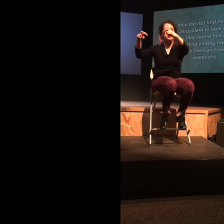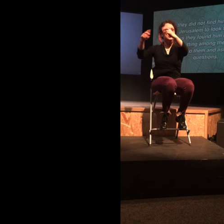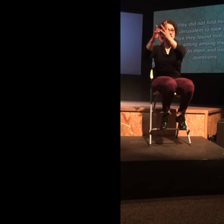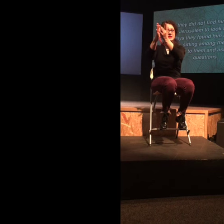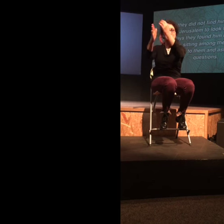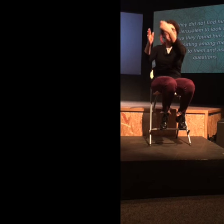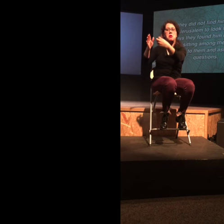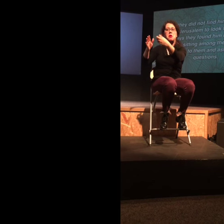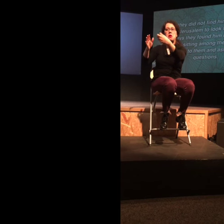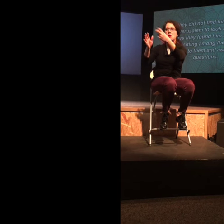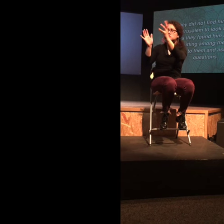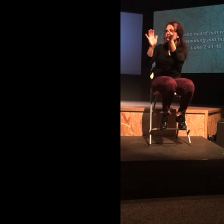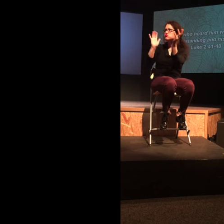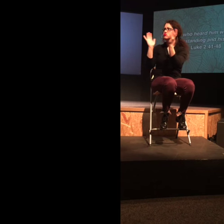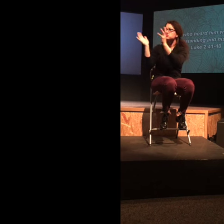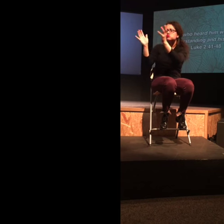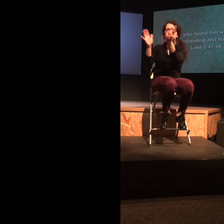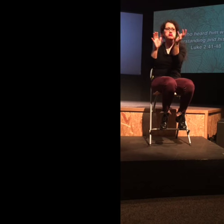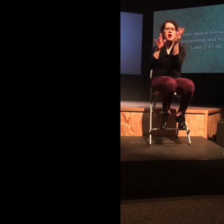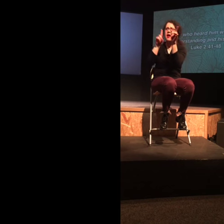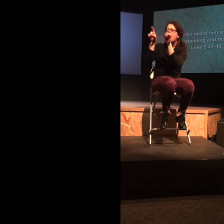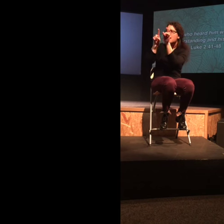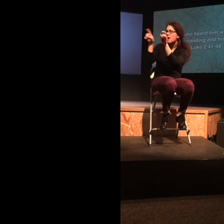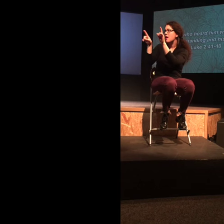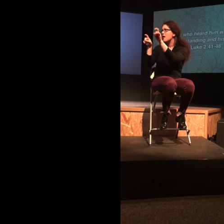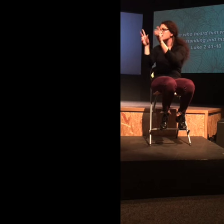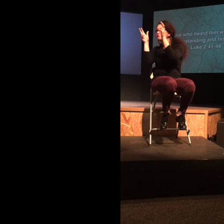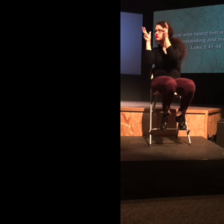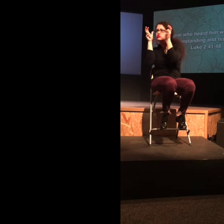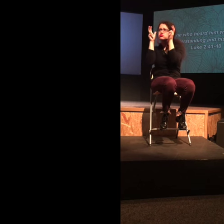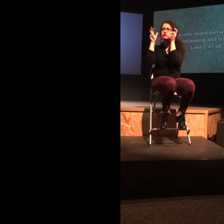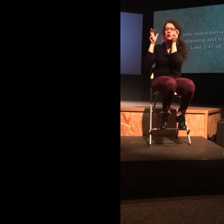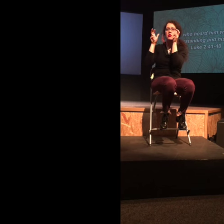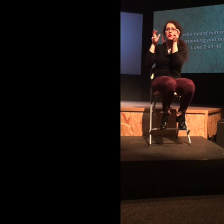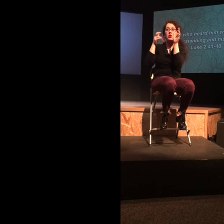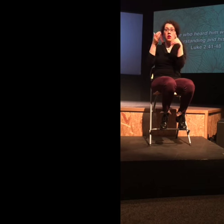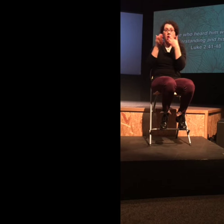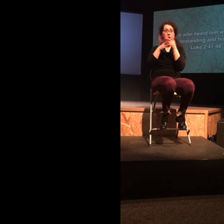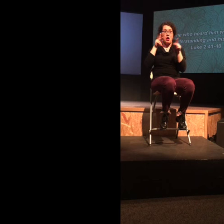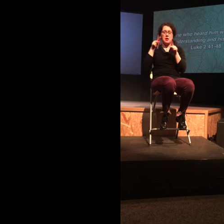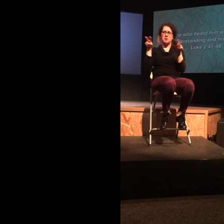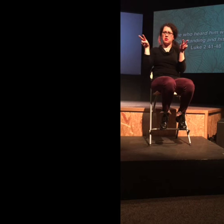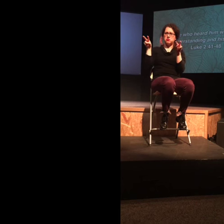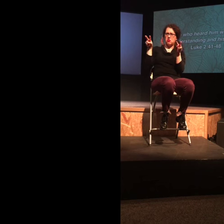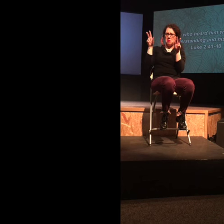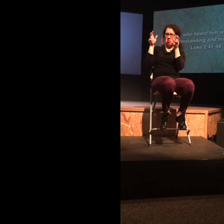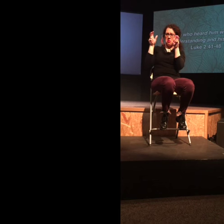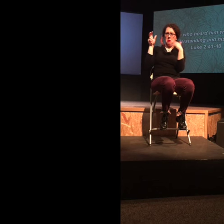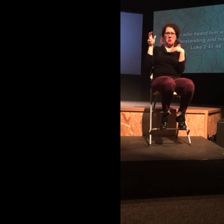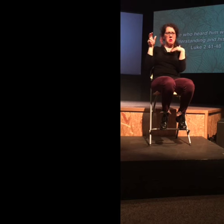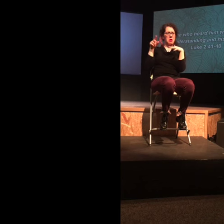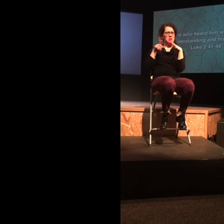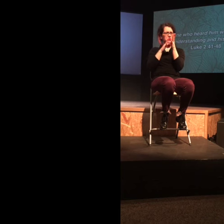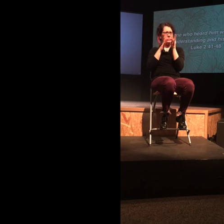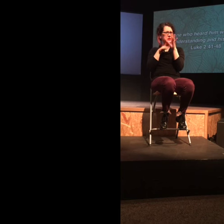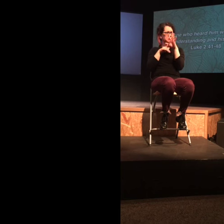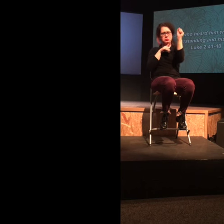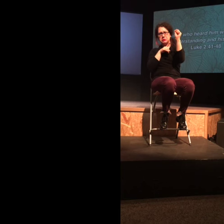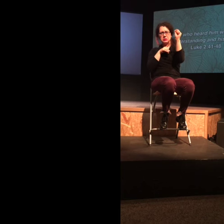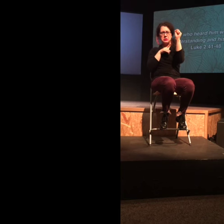them and asking them questions. Everyone who heard him was amazed at his understanding and